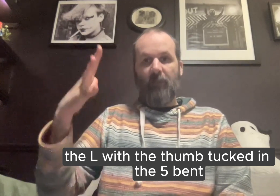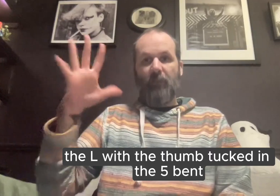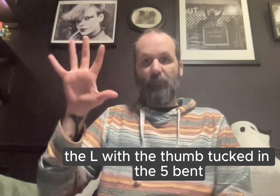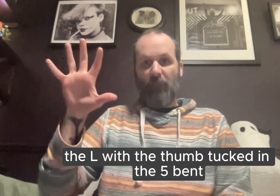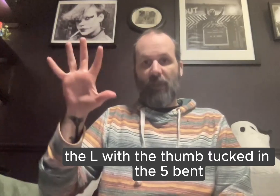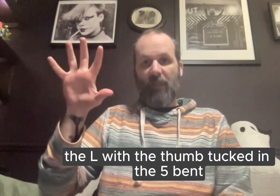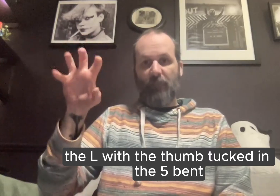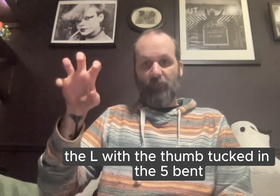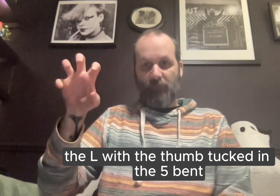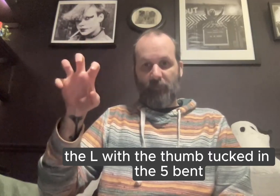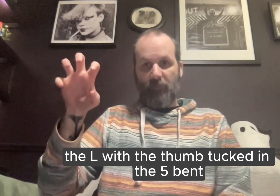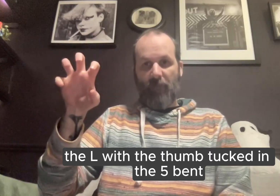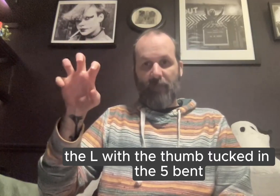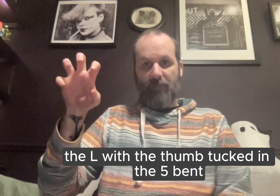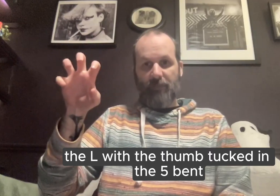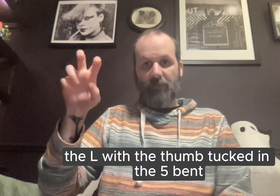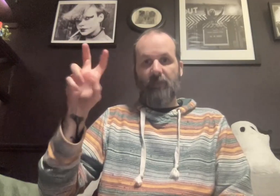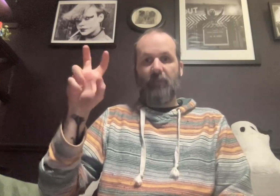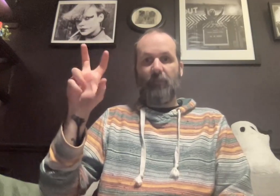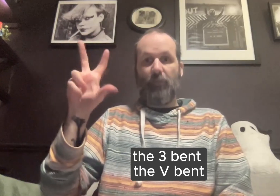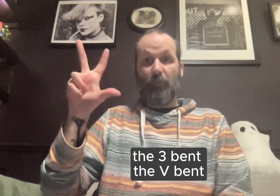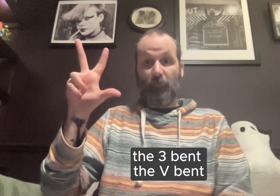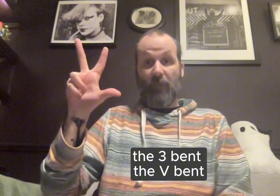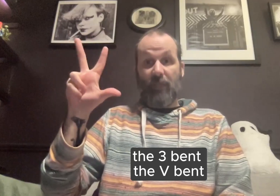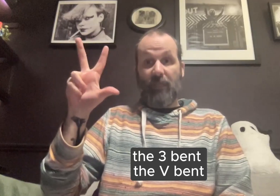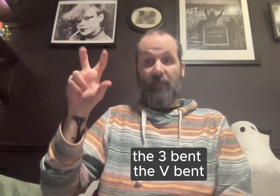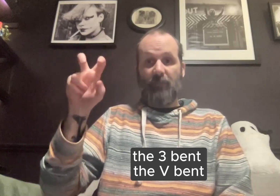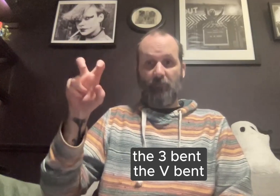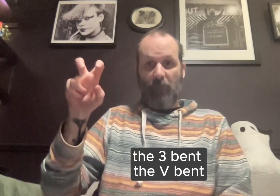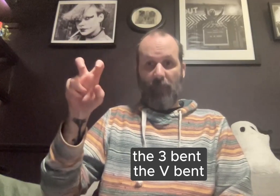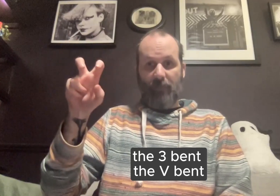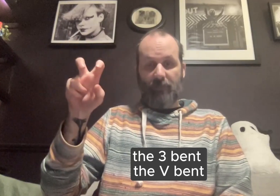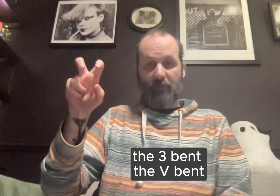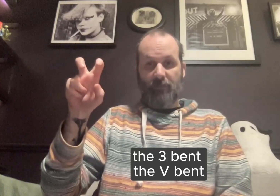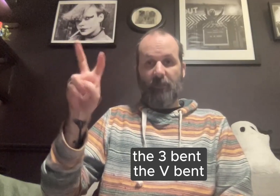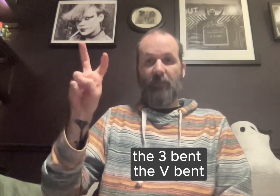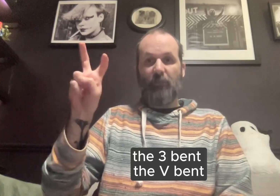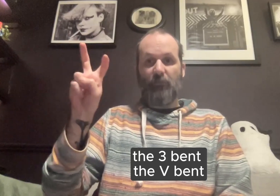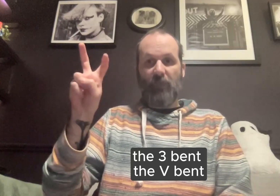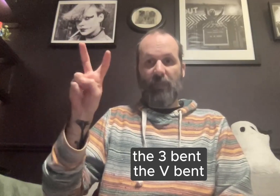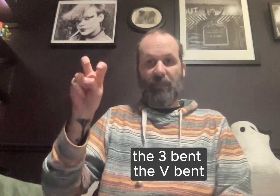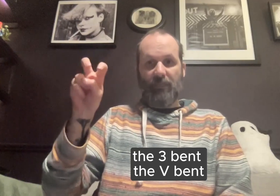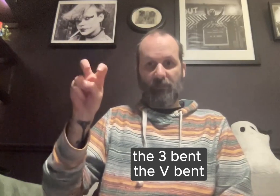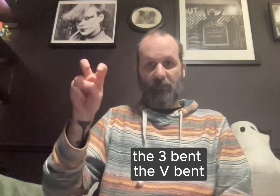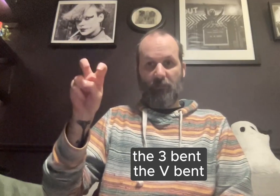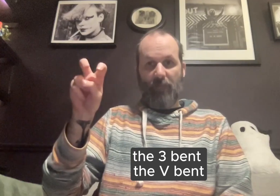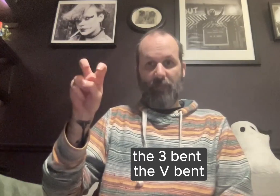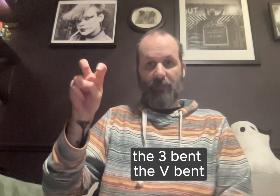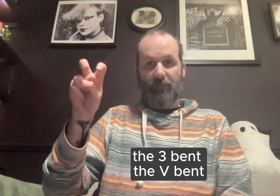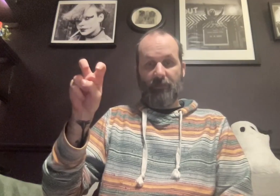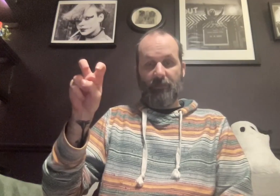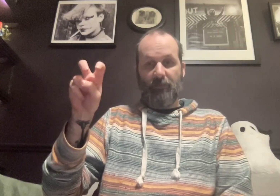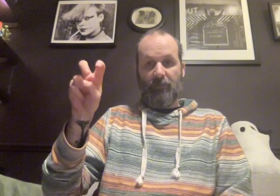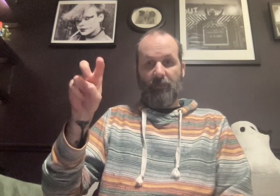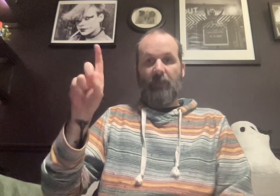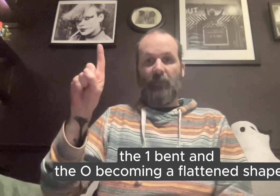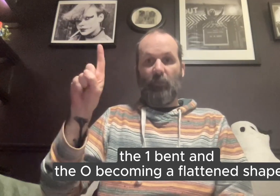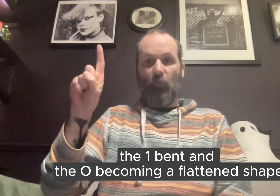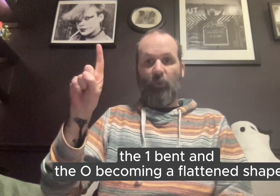the 5 bent, 3 bent, the V bent, the